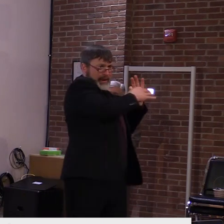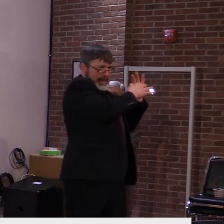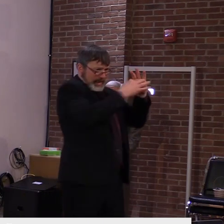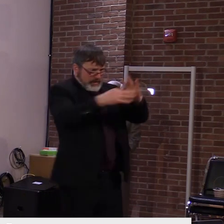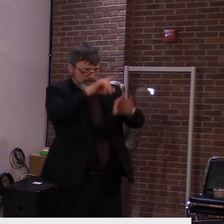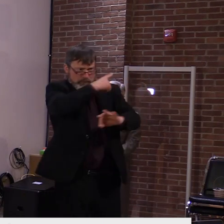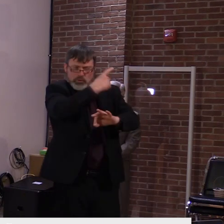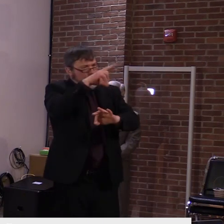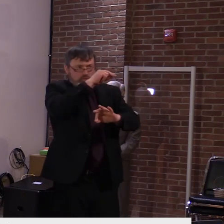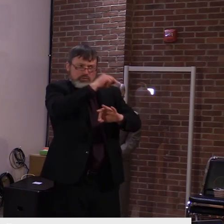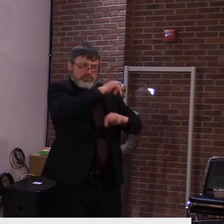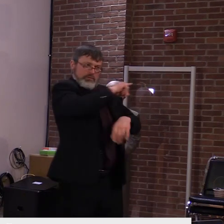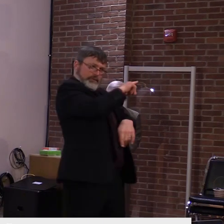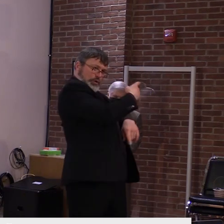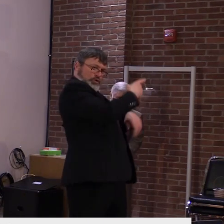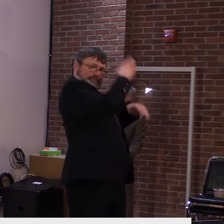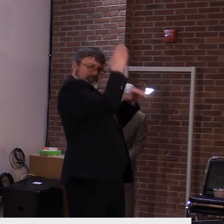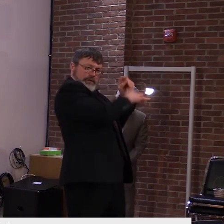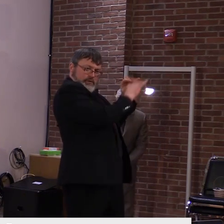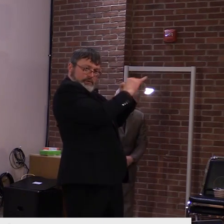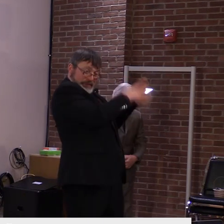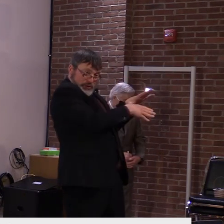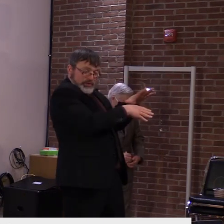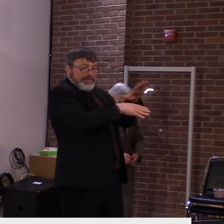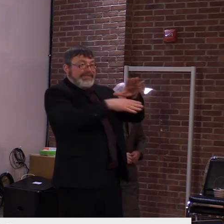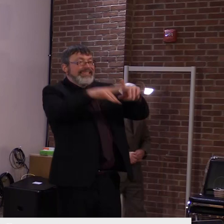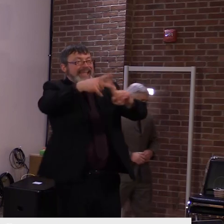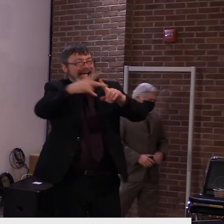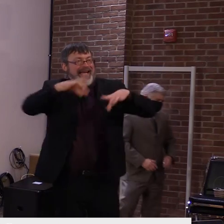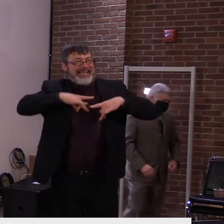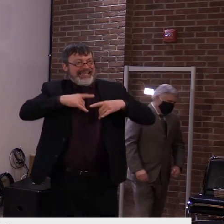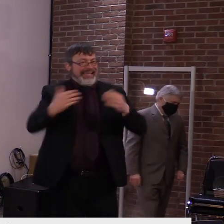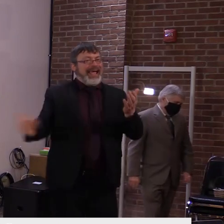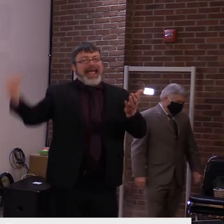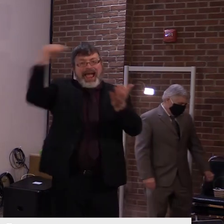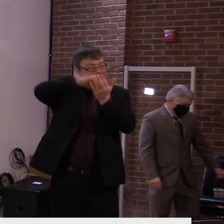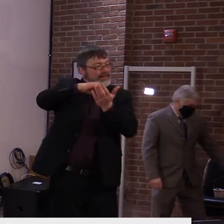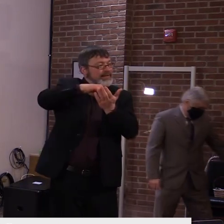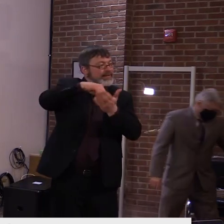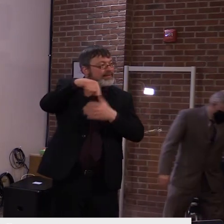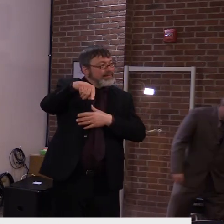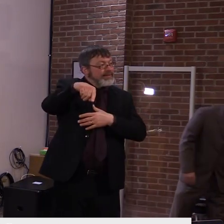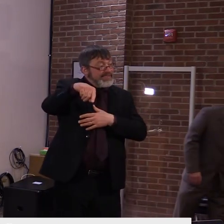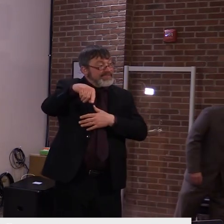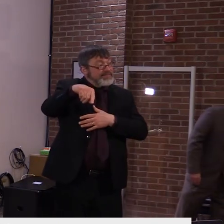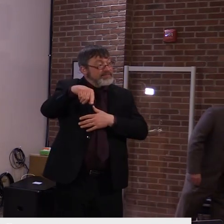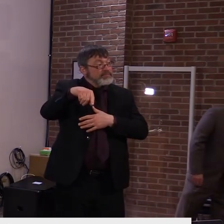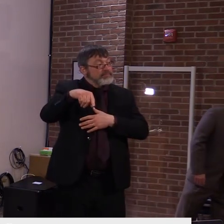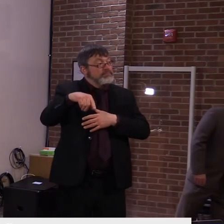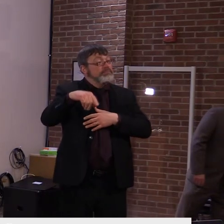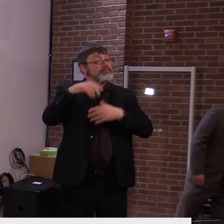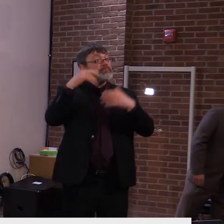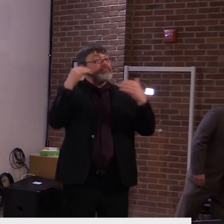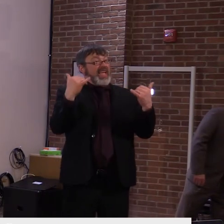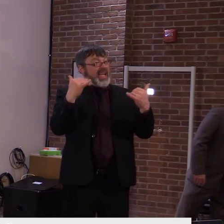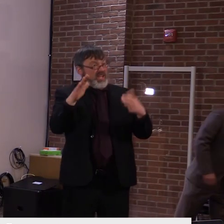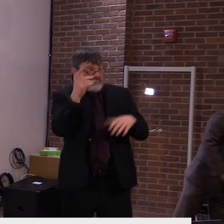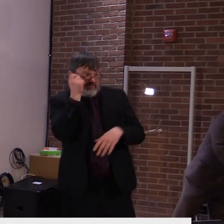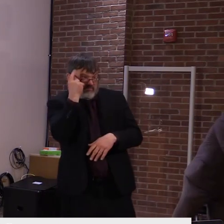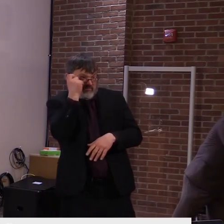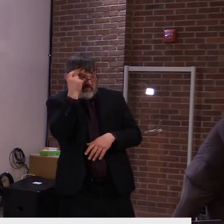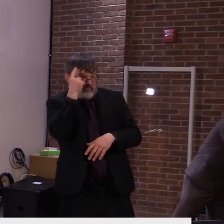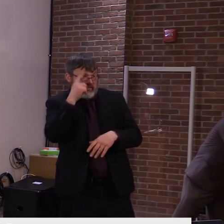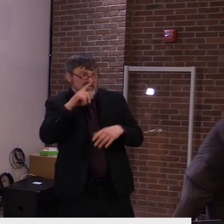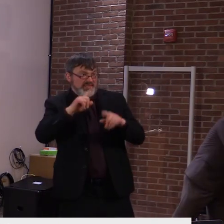they are more transmissible. And so people might get actually symptoms and ill in a much shorter timeline.